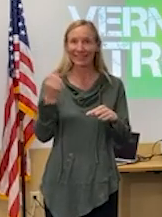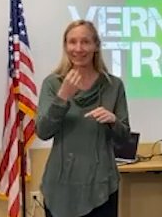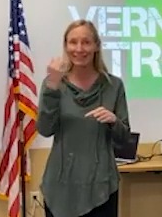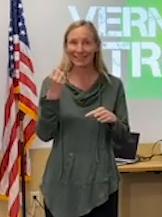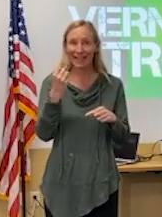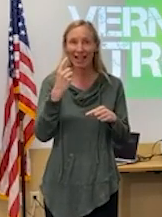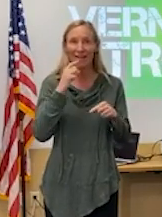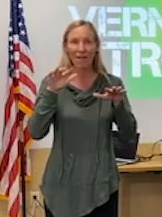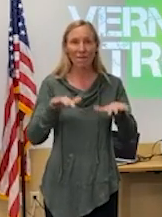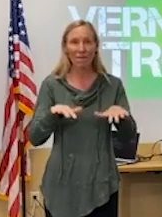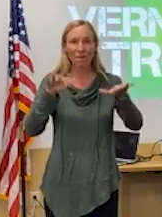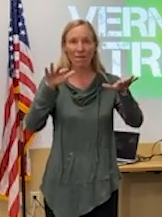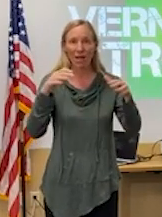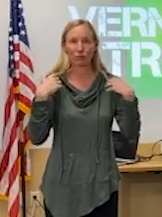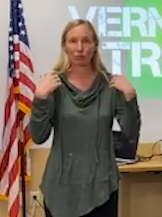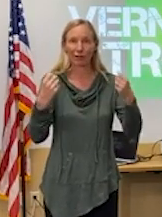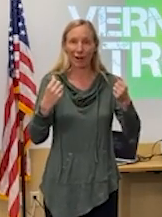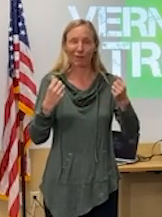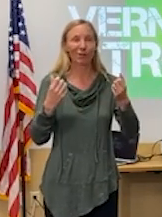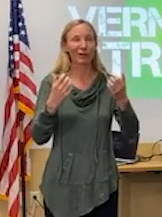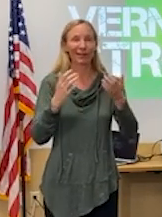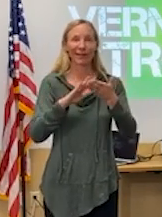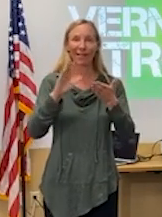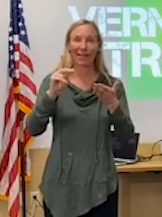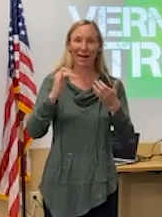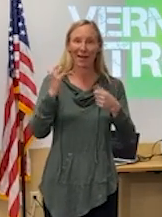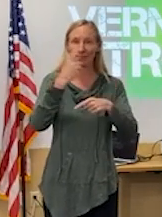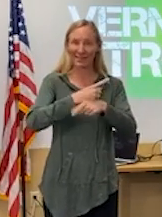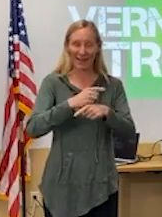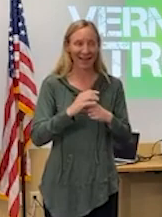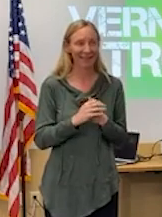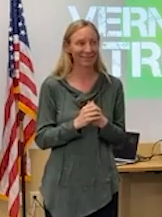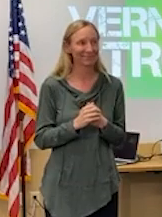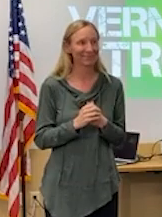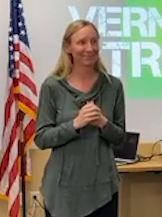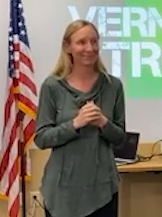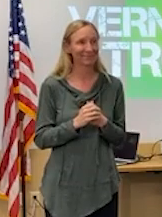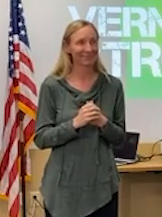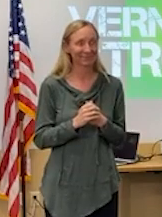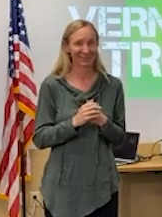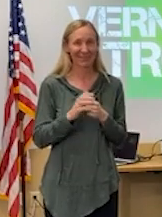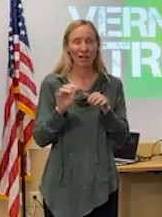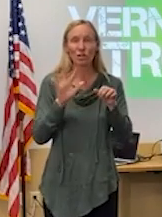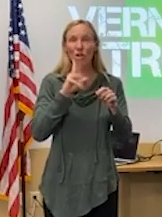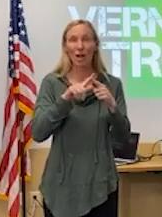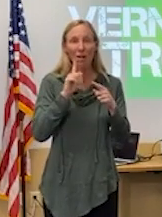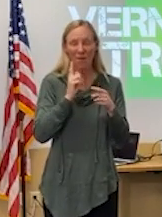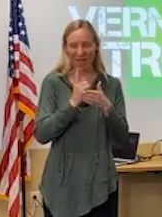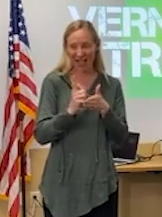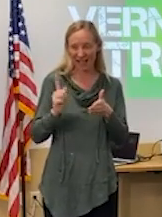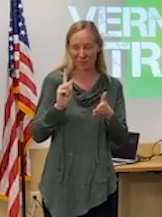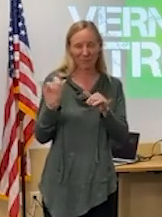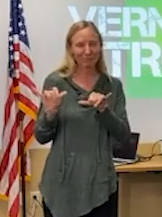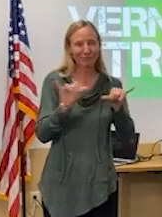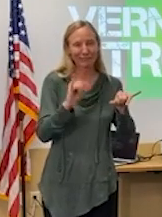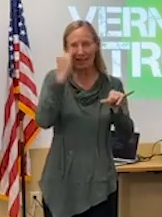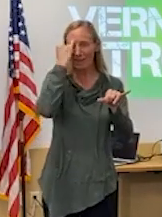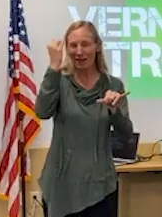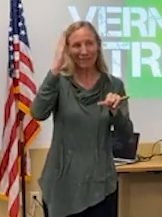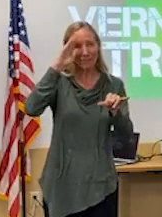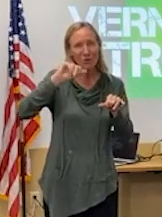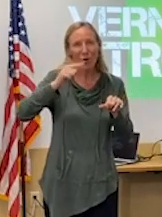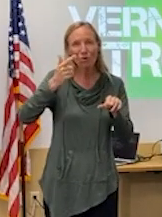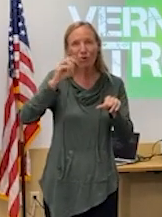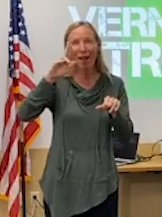is Flood Recovery Cleanup Day. As we talked about last week, this will be similar to Green Up Day. But